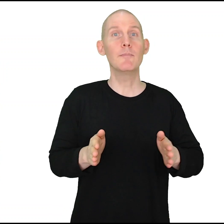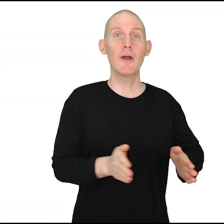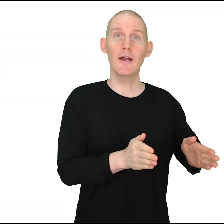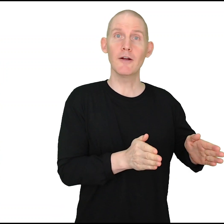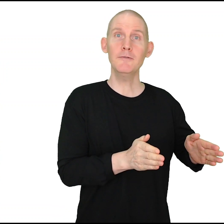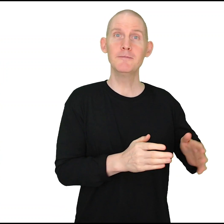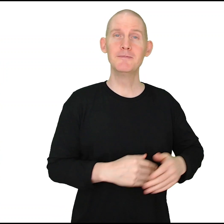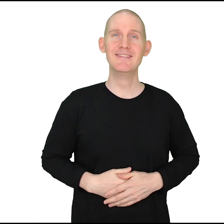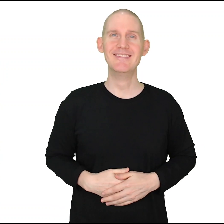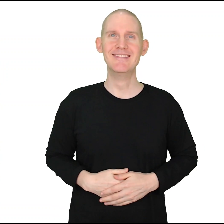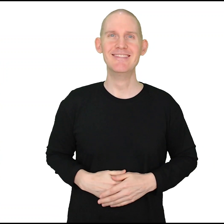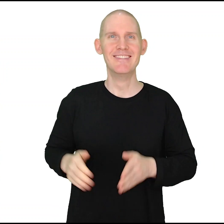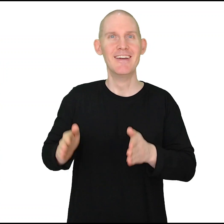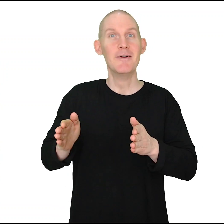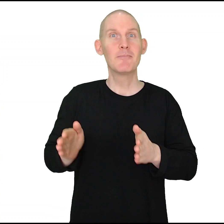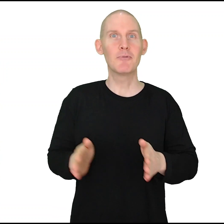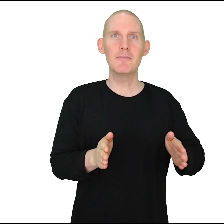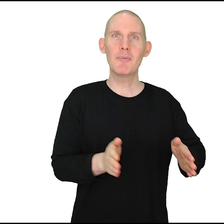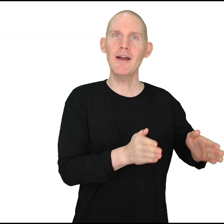prepare,